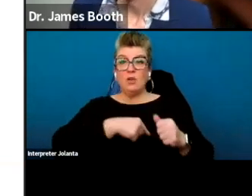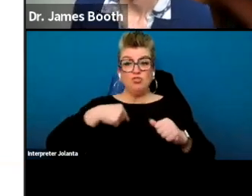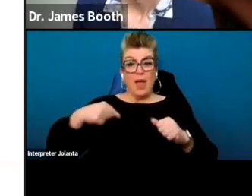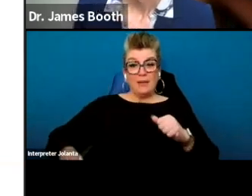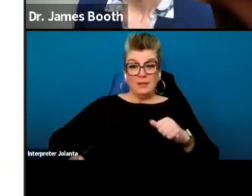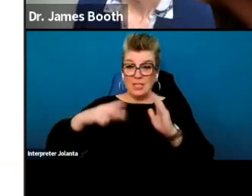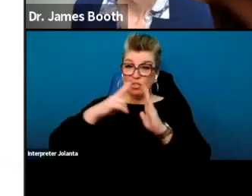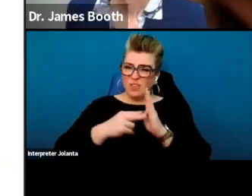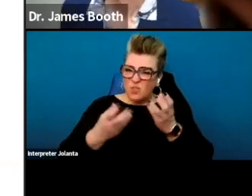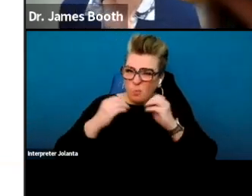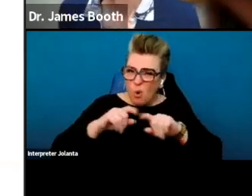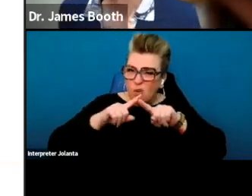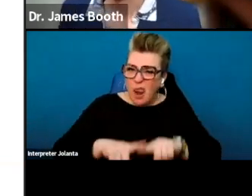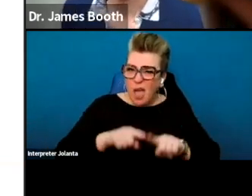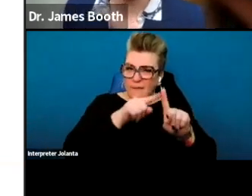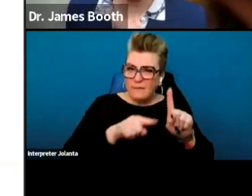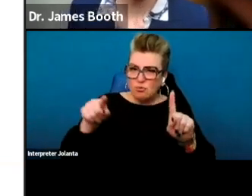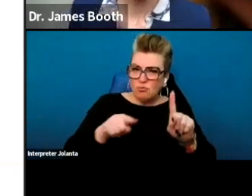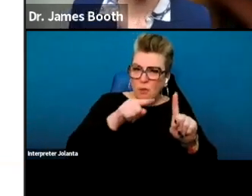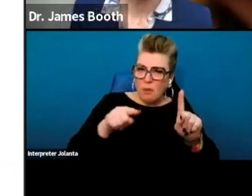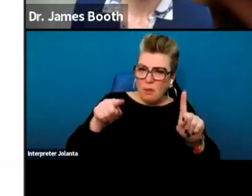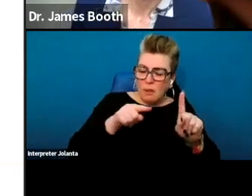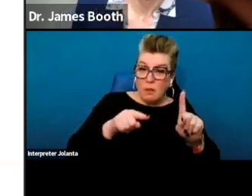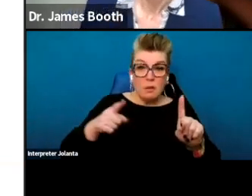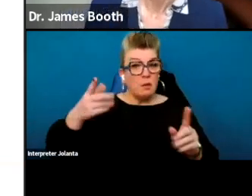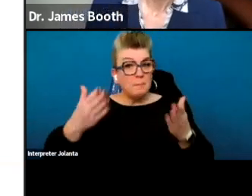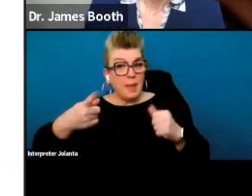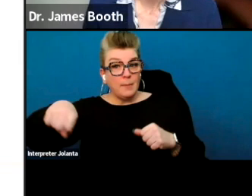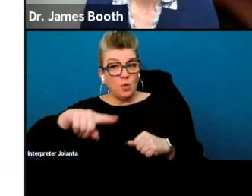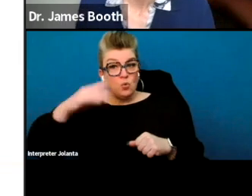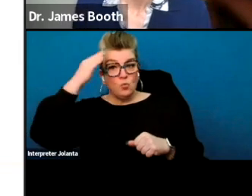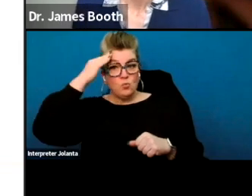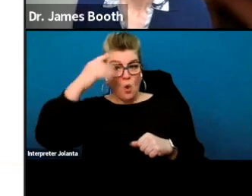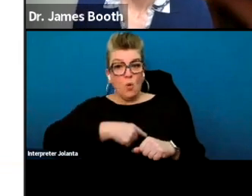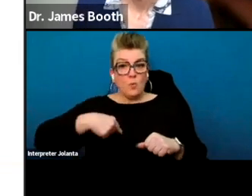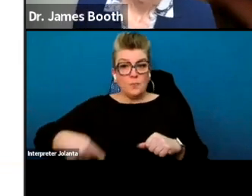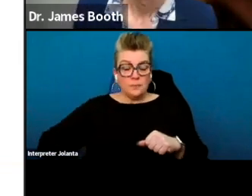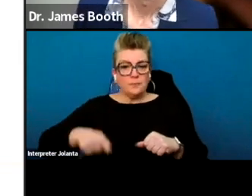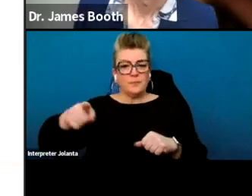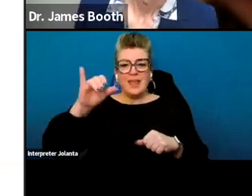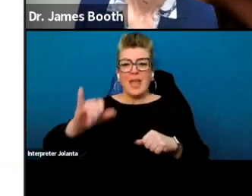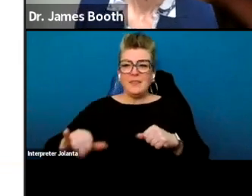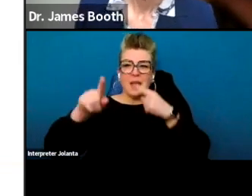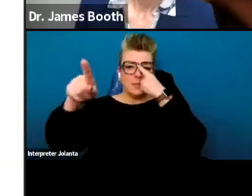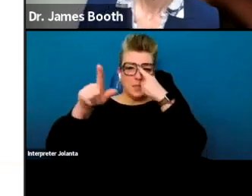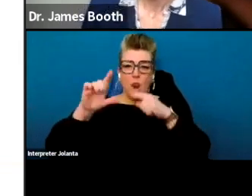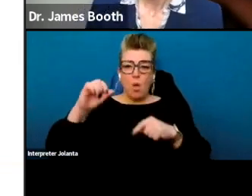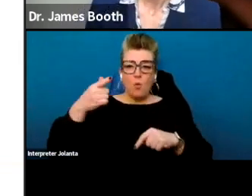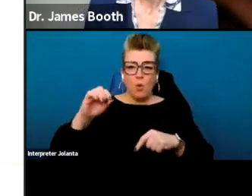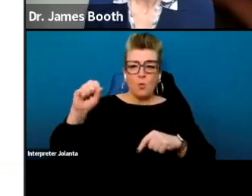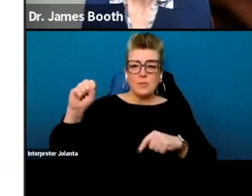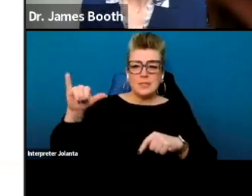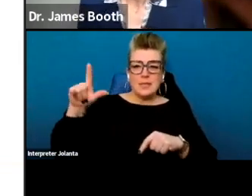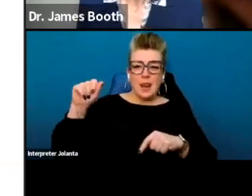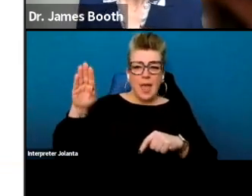pathway. Those of you who are familiar with Chinese may know that it's a logosyllabic system. So the